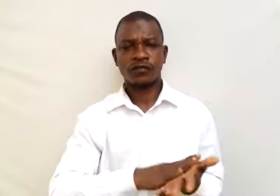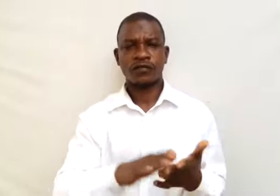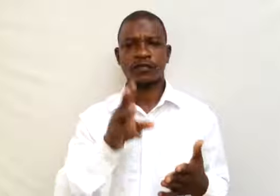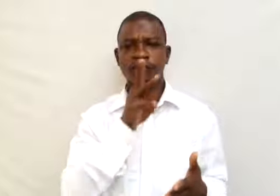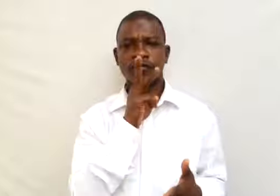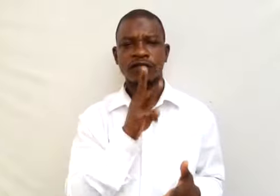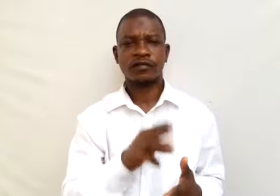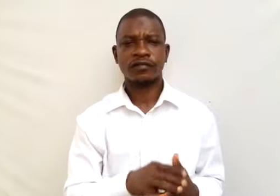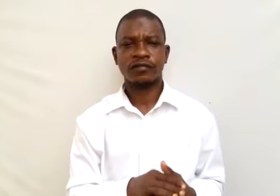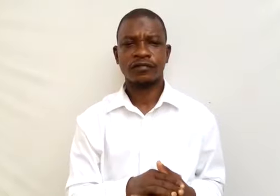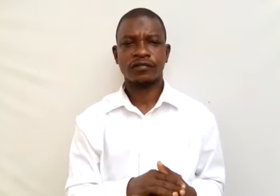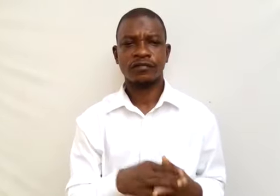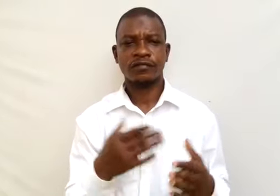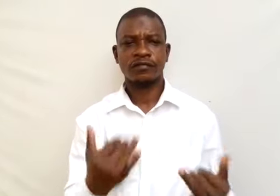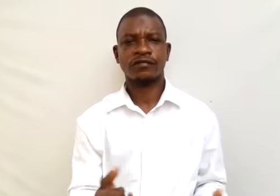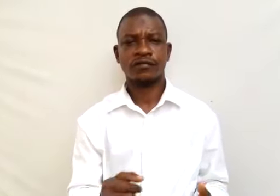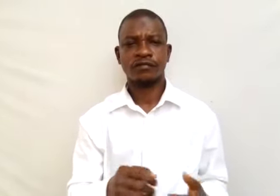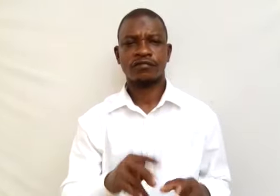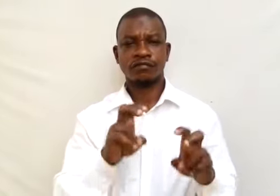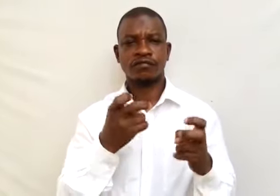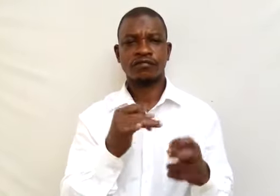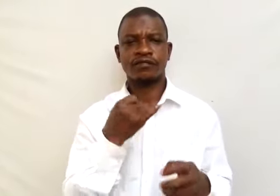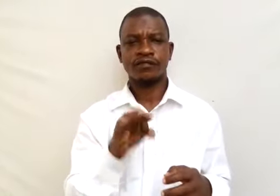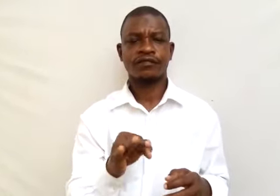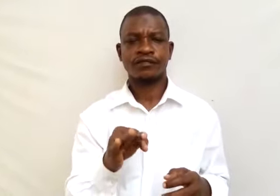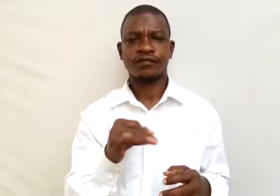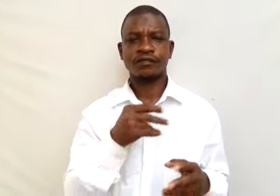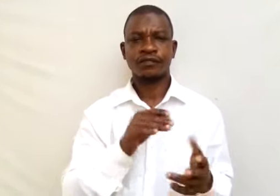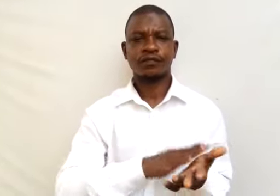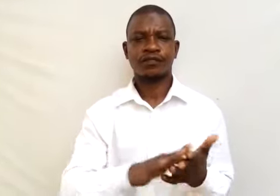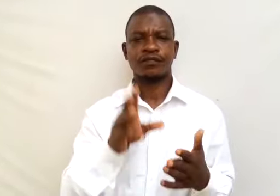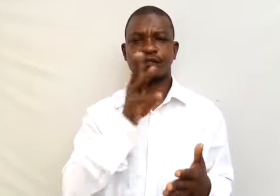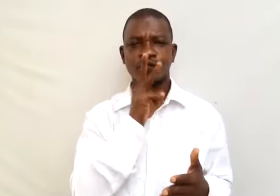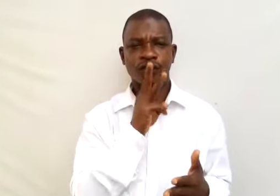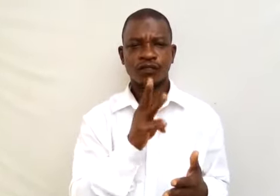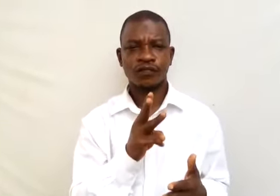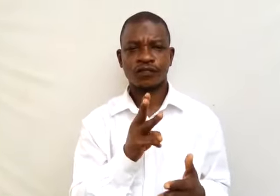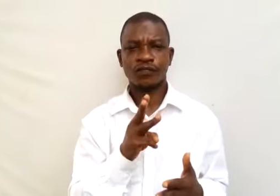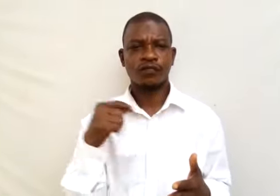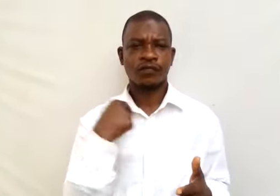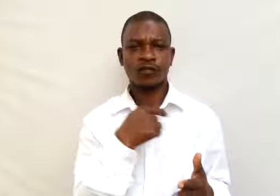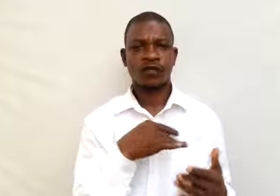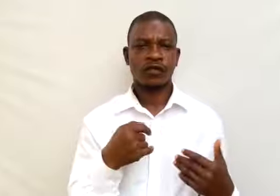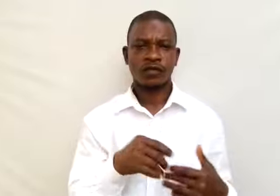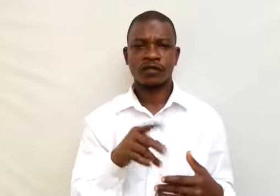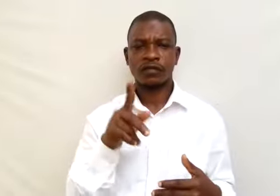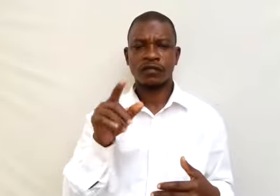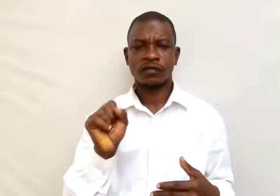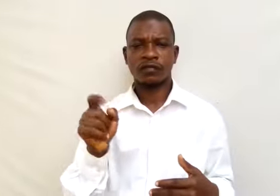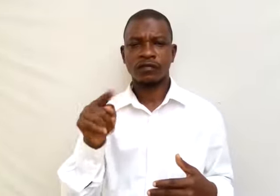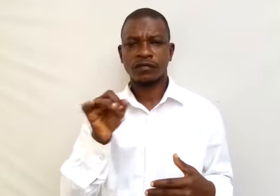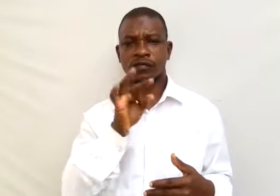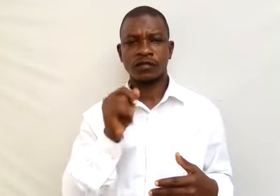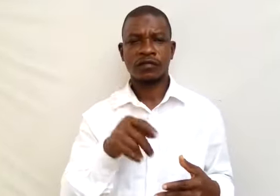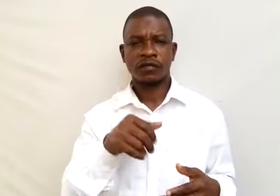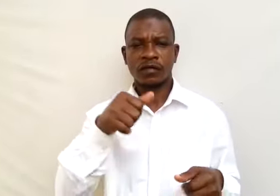Now types of freshwater, we have stagnant water, which is